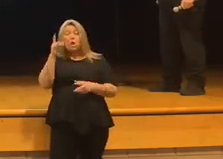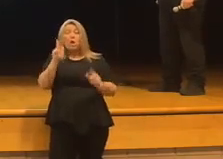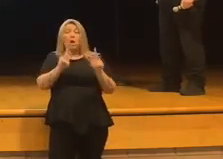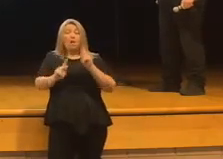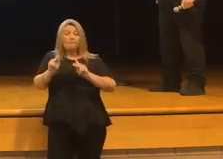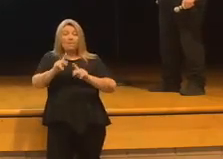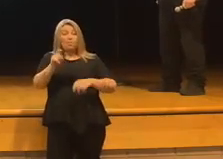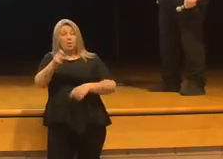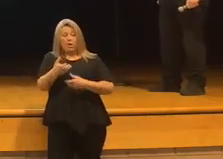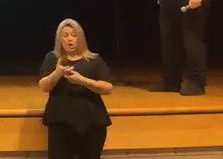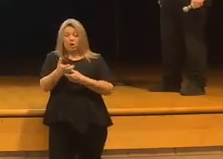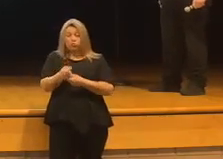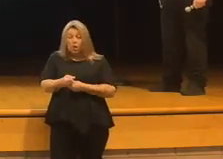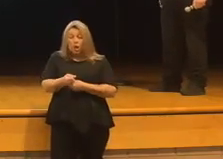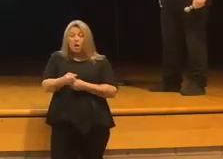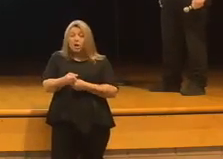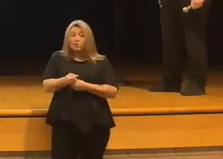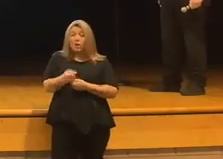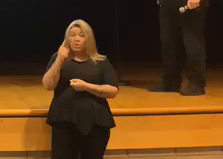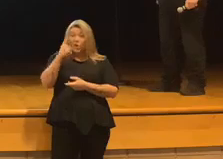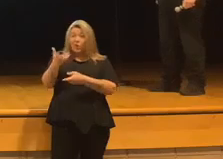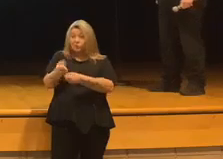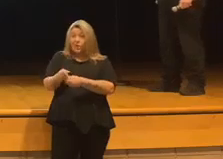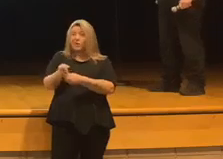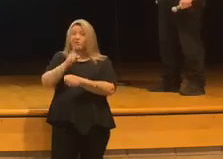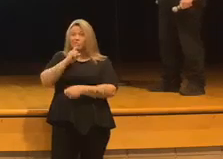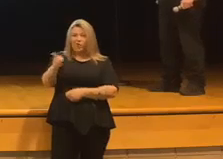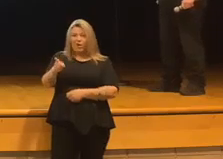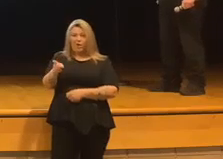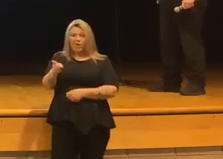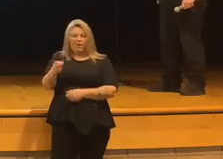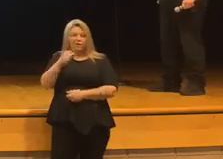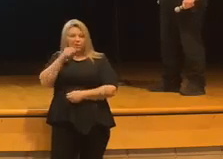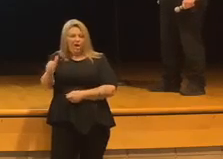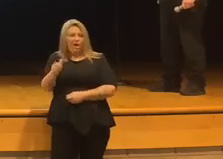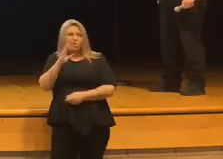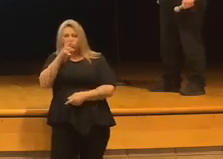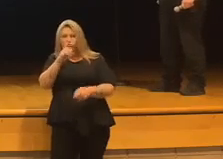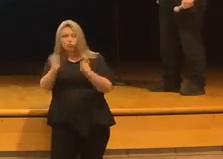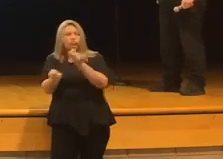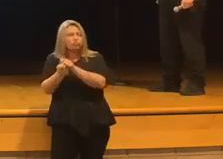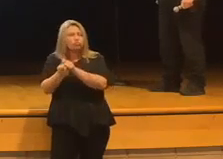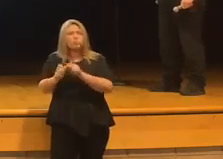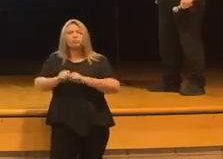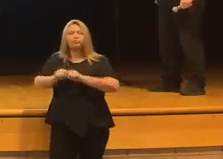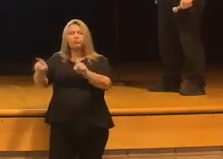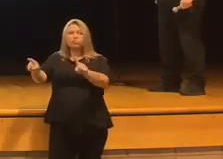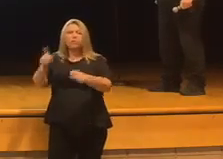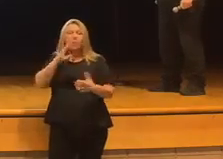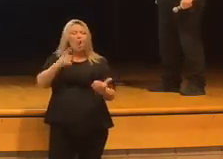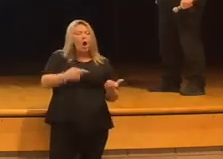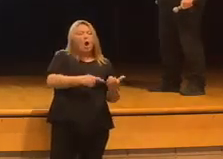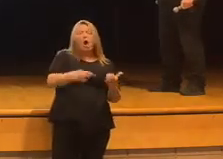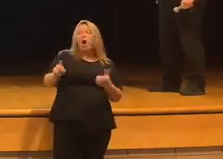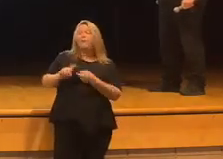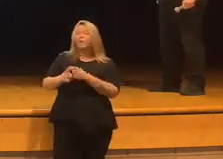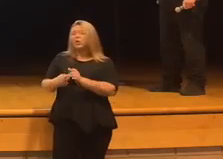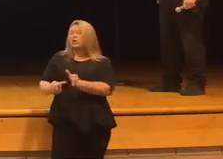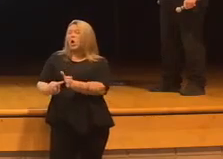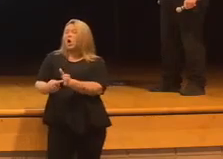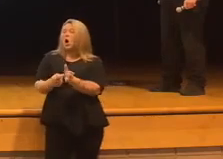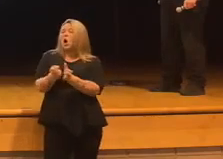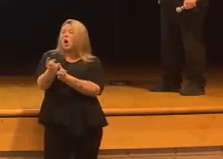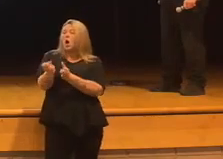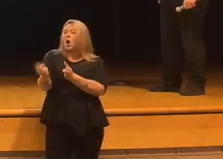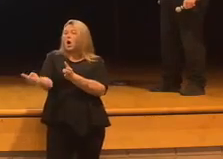we trust break that trust. Maybe the person you sent the picture to showed it to some friends. Maybe they send